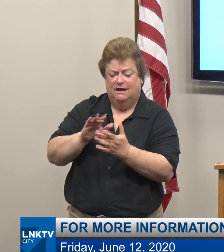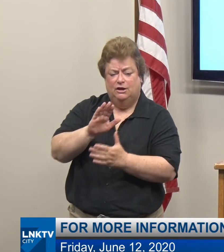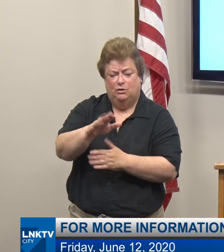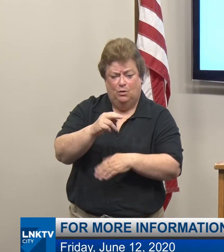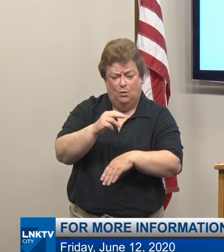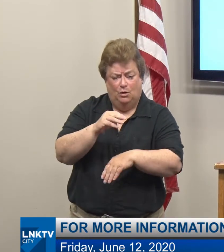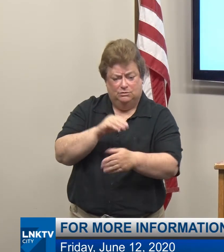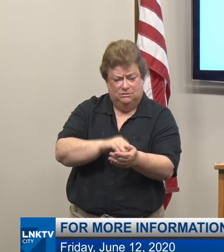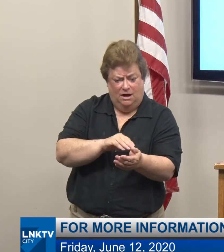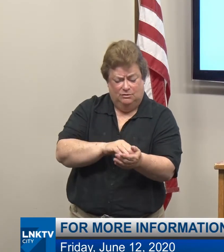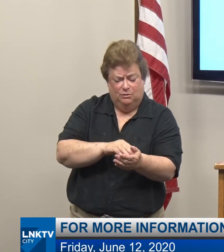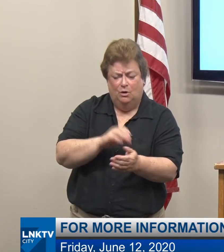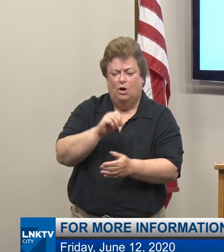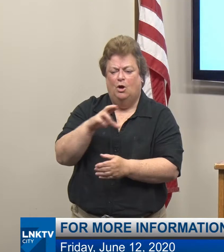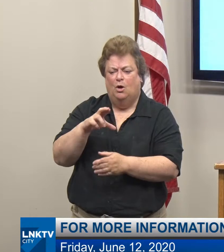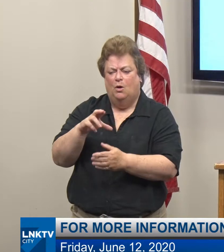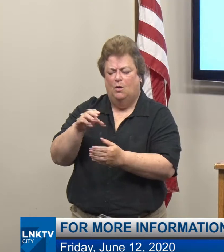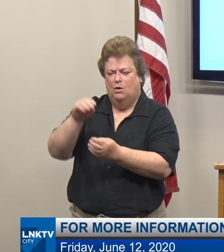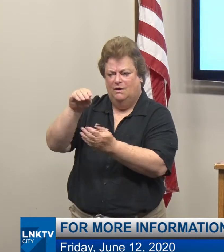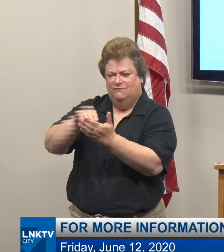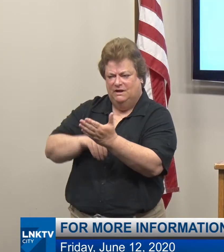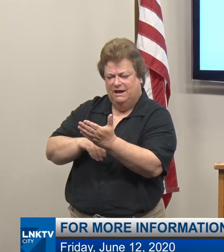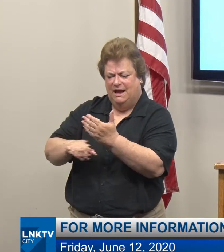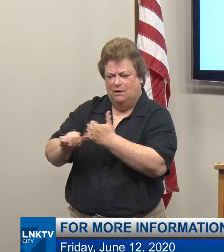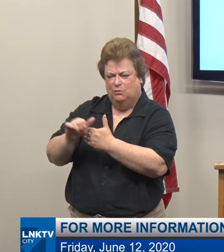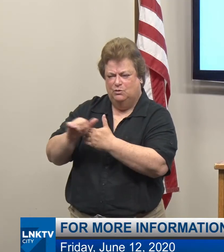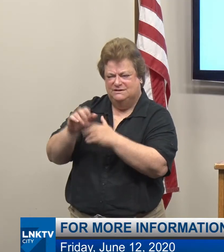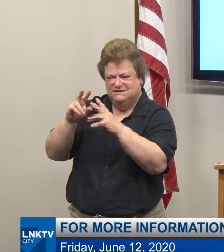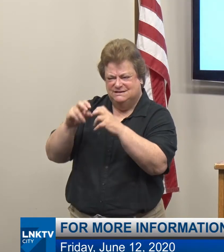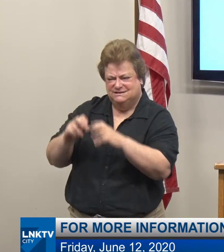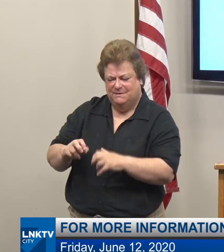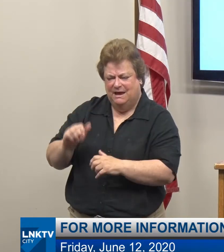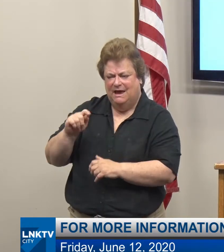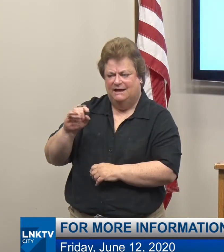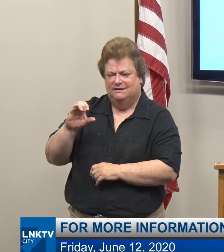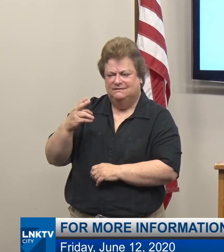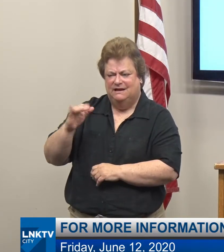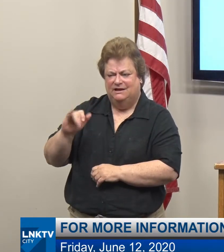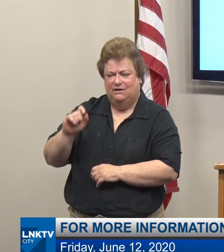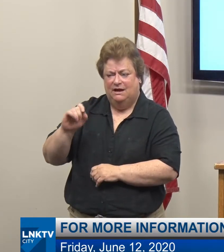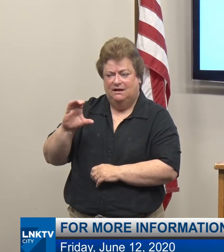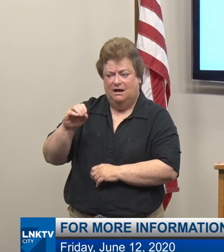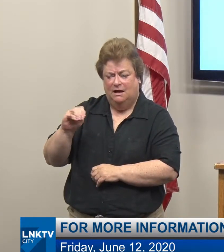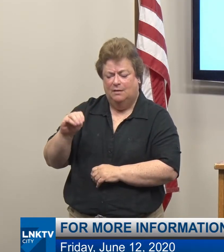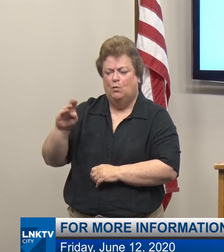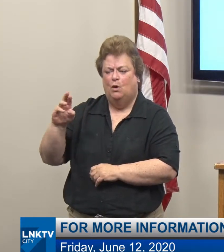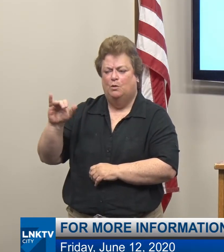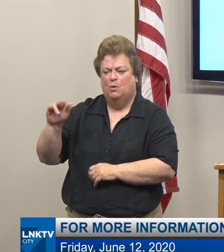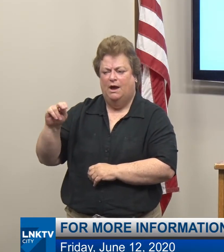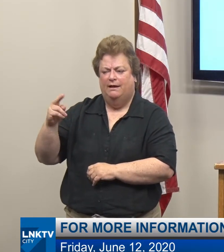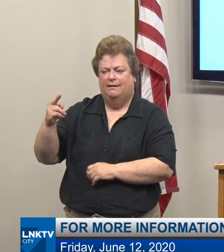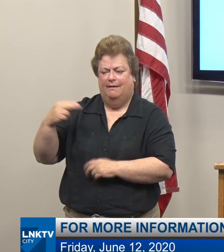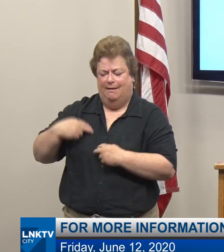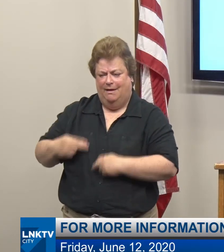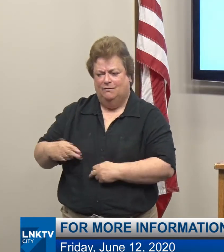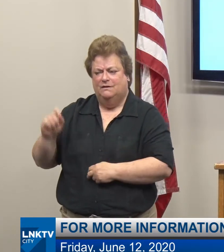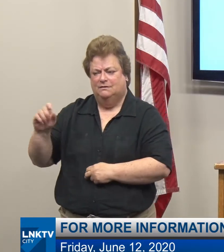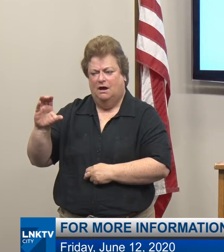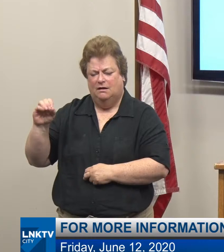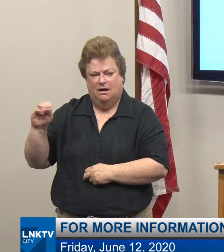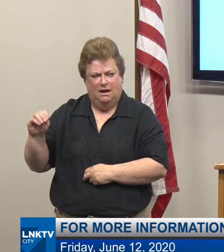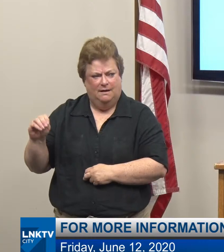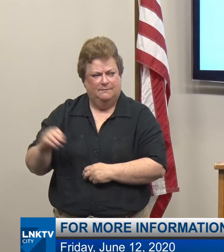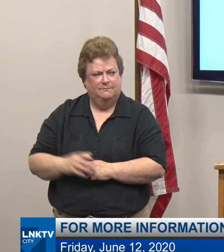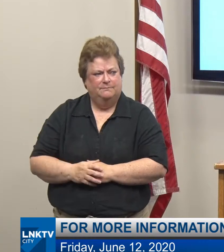physician or by filling out a risk assessment at chihealth.com or bryanhealth.com.